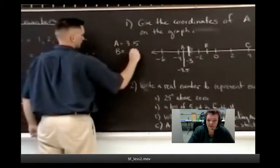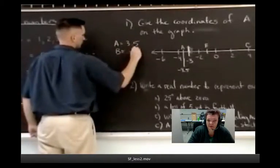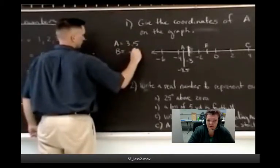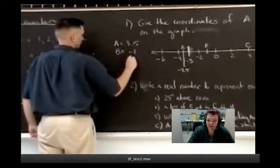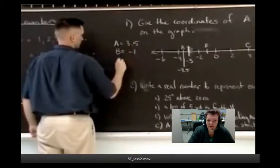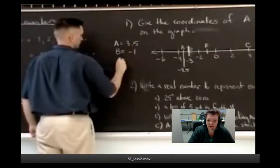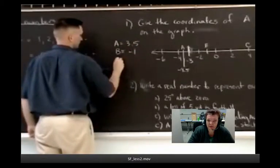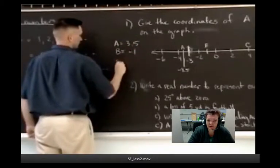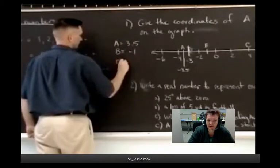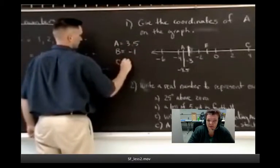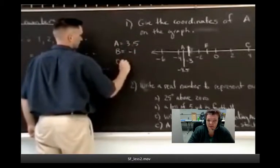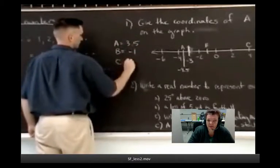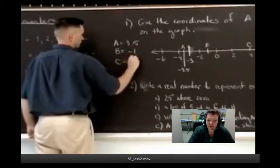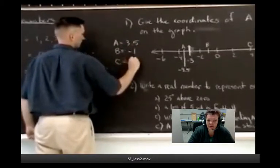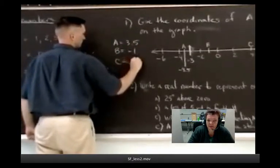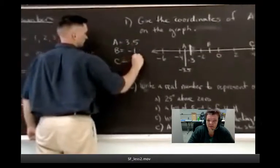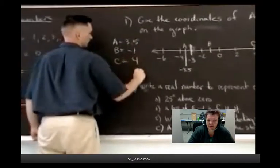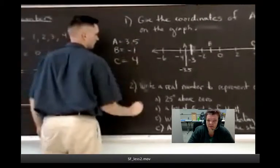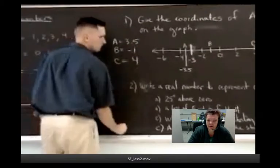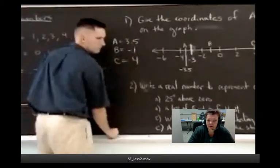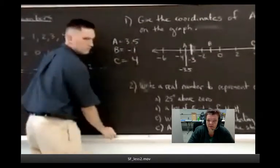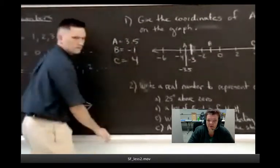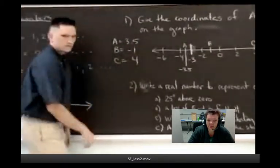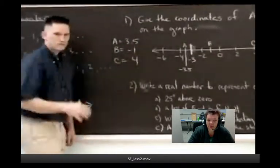this is what it's going to look like. You just write